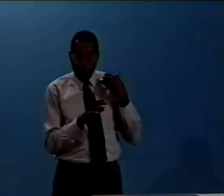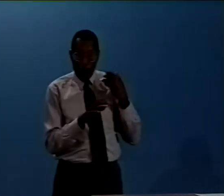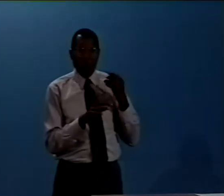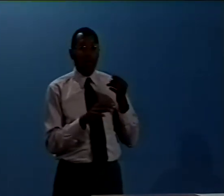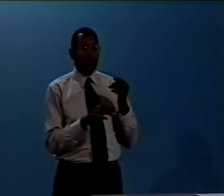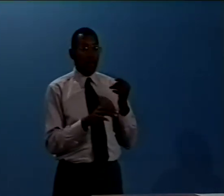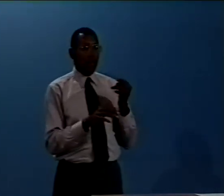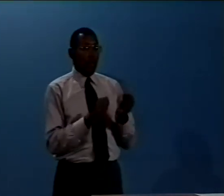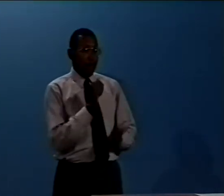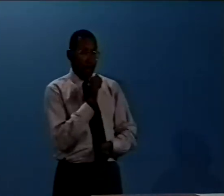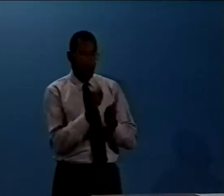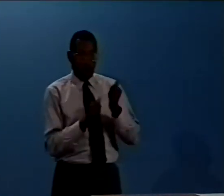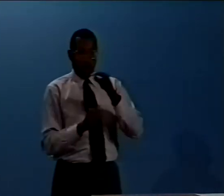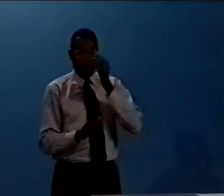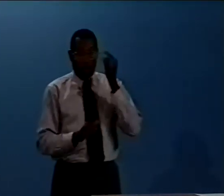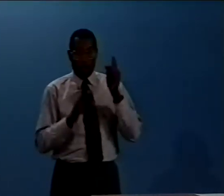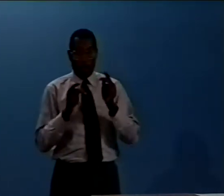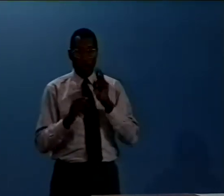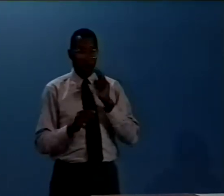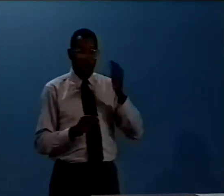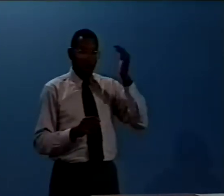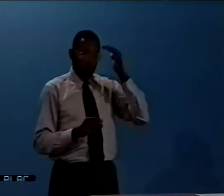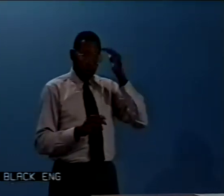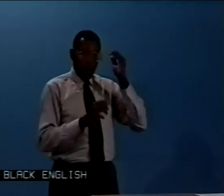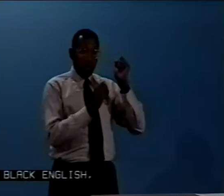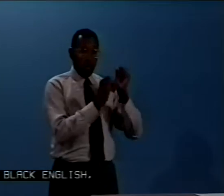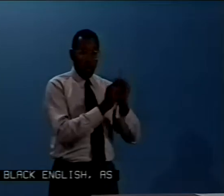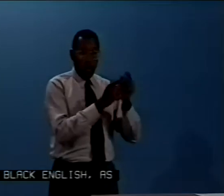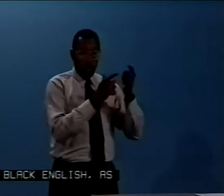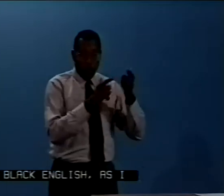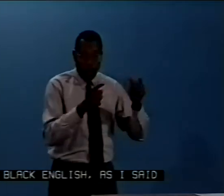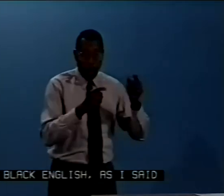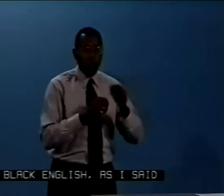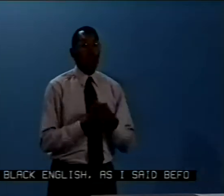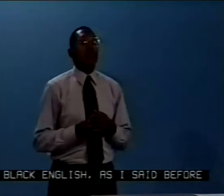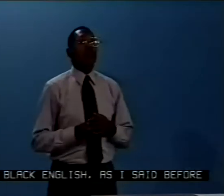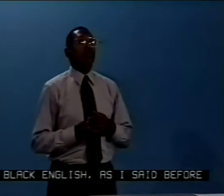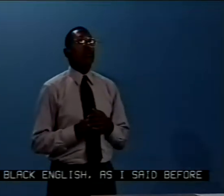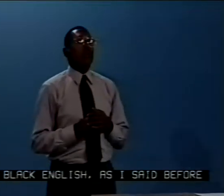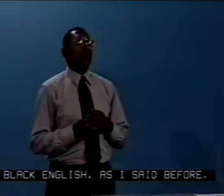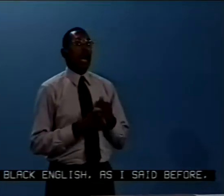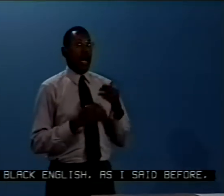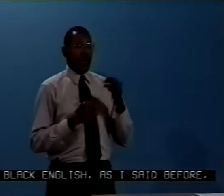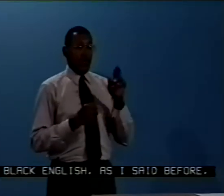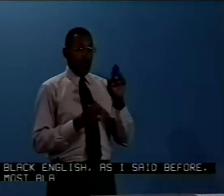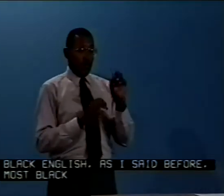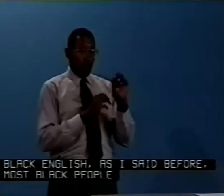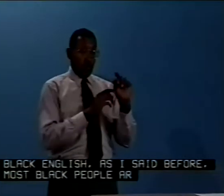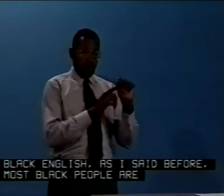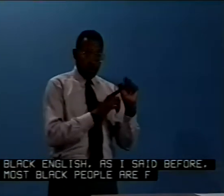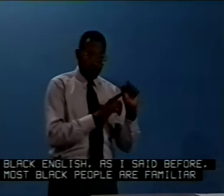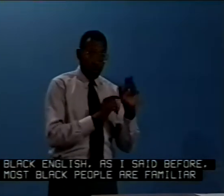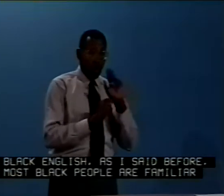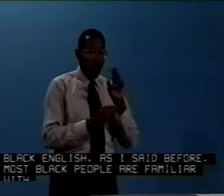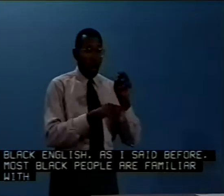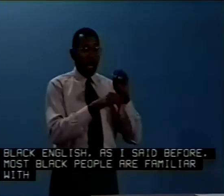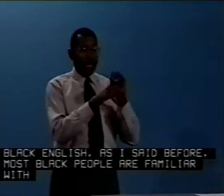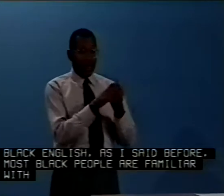Black English, as I said before, most black people are familiar with this language, and its